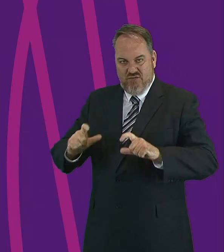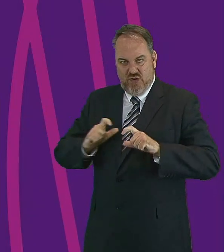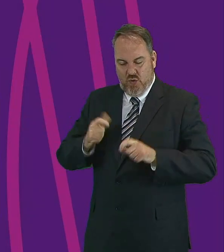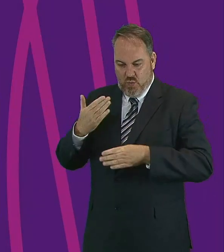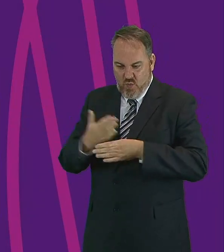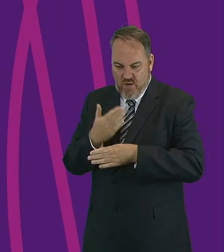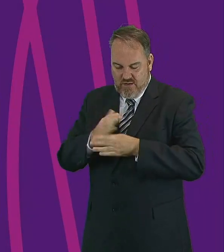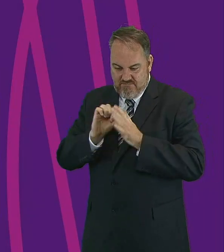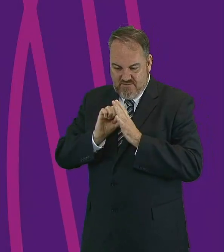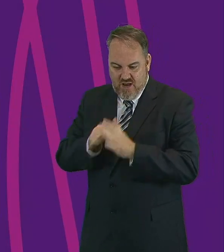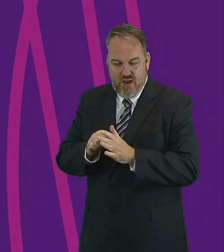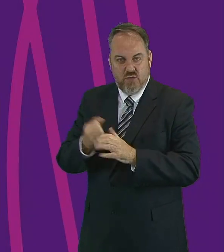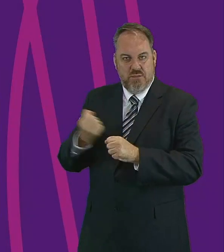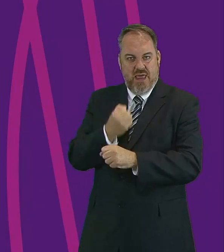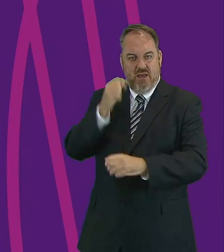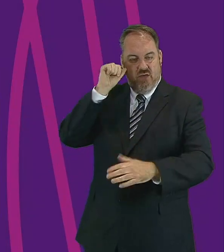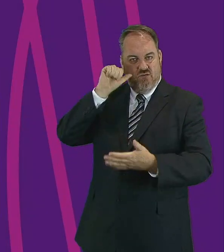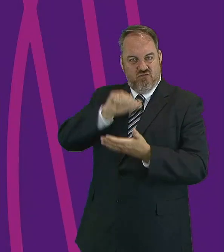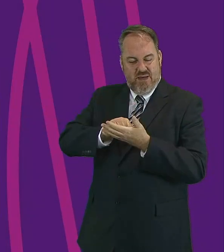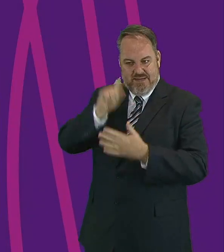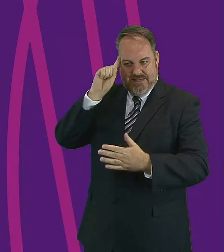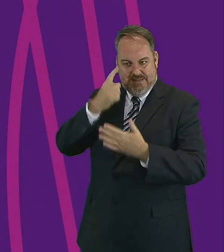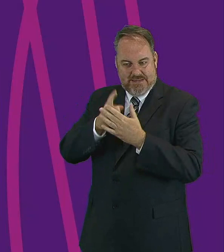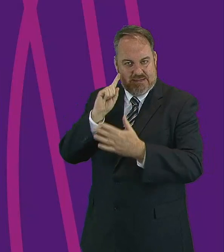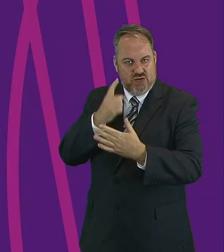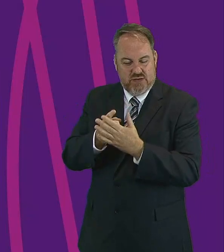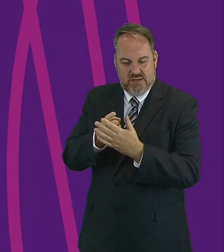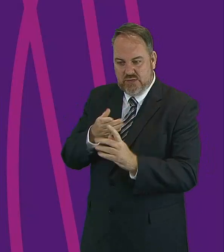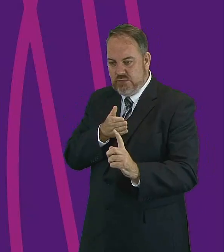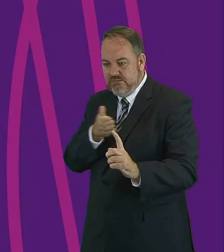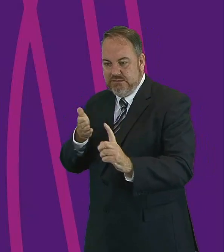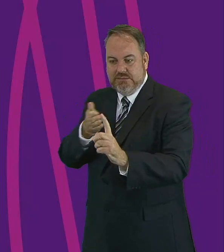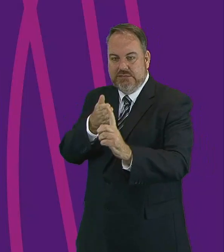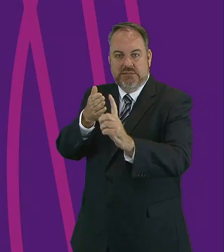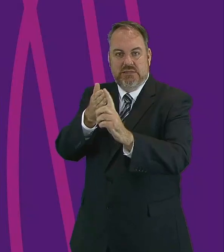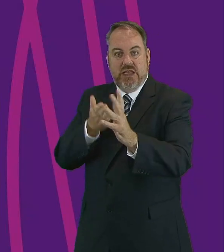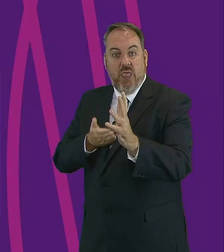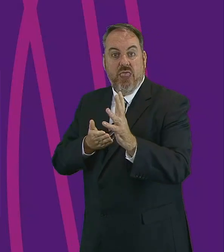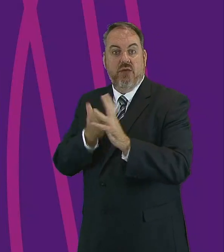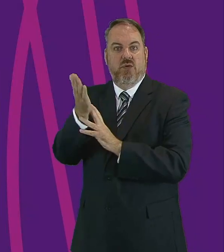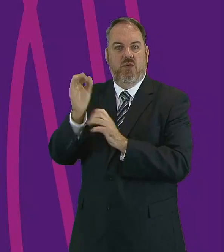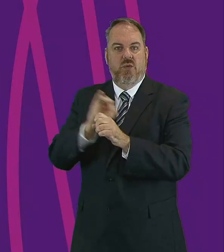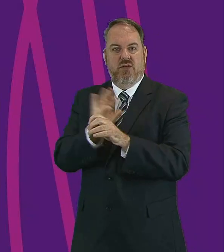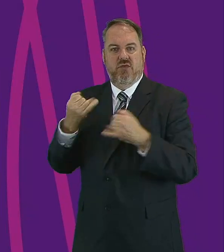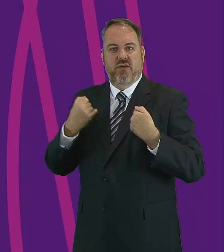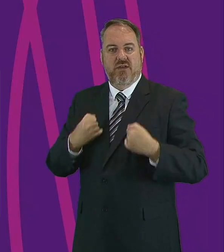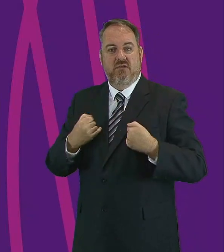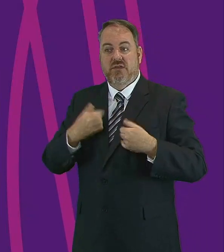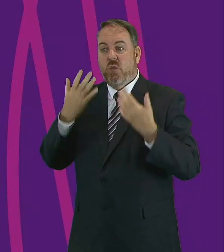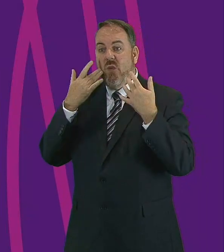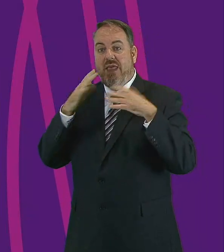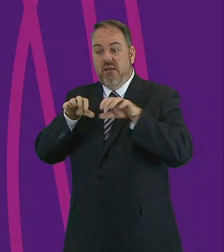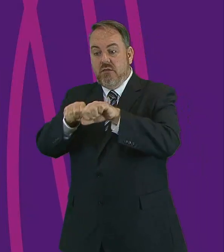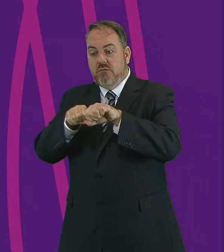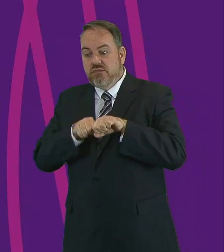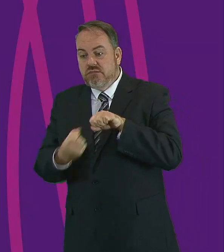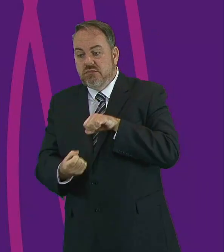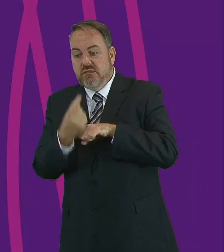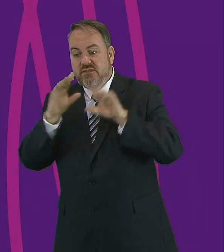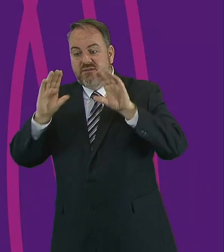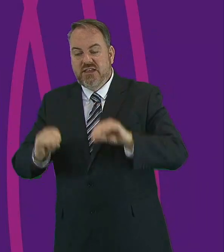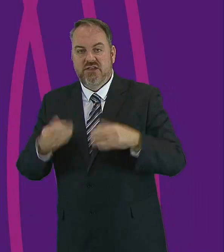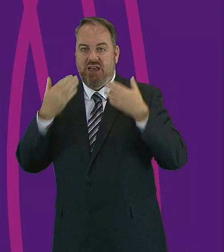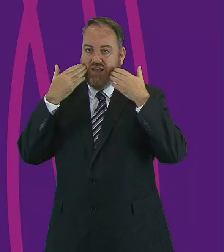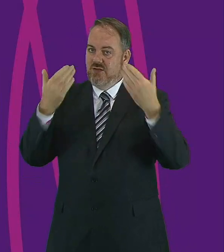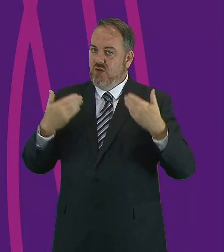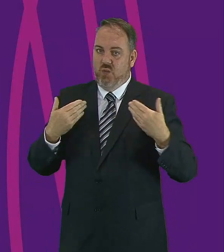to steer the country as safely as possible through the remainder of this pandemic. None of us know how long that will take, and I have a duty to the country to